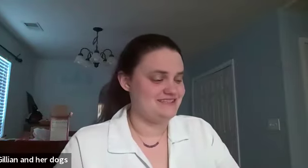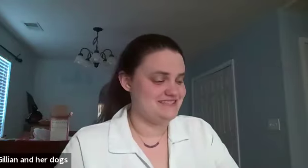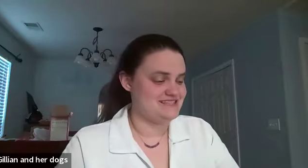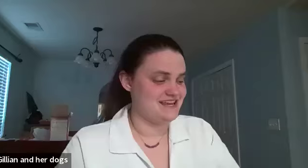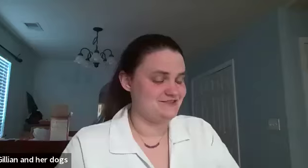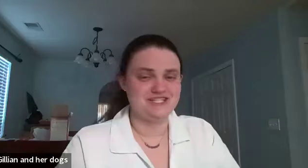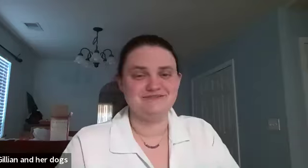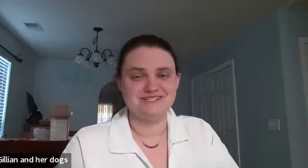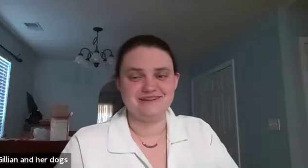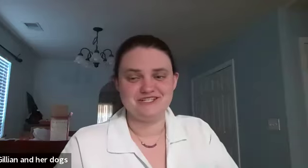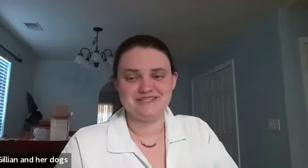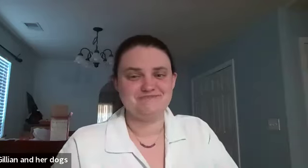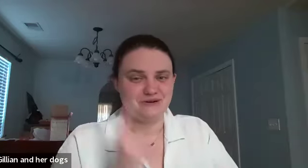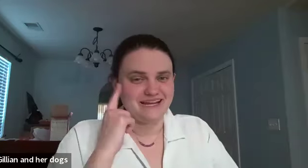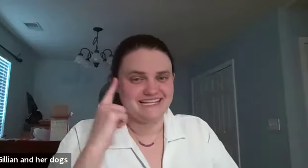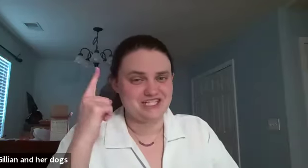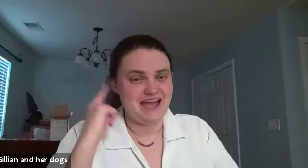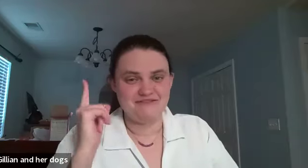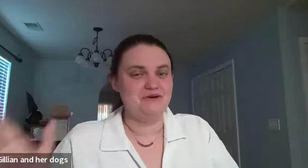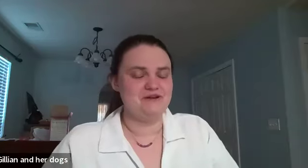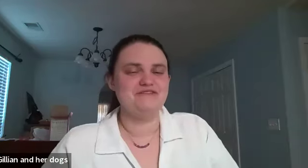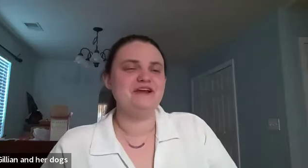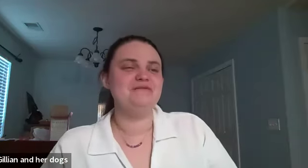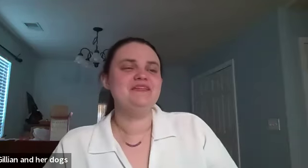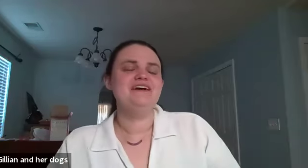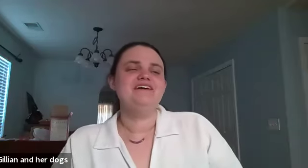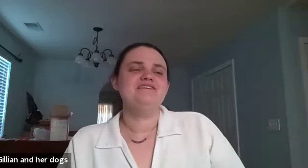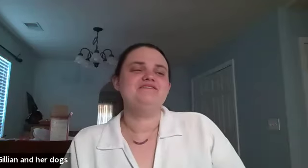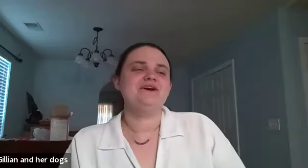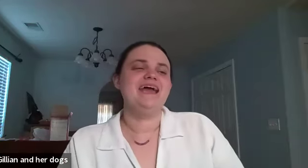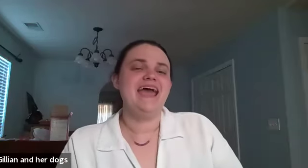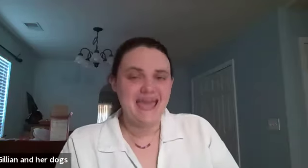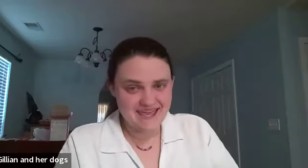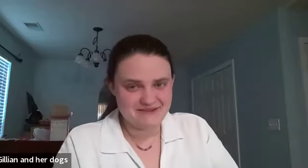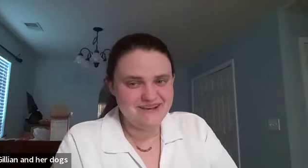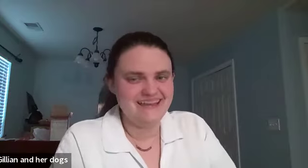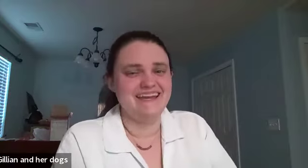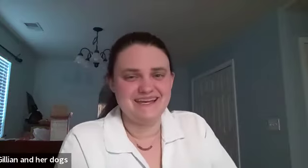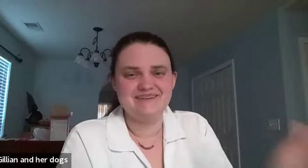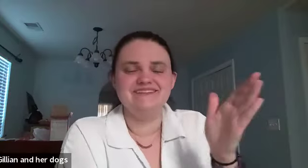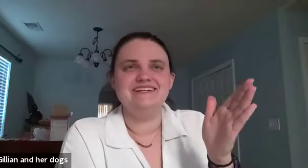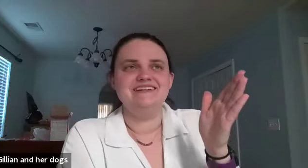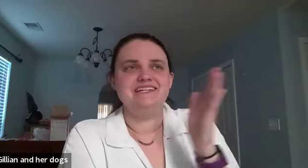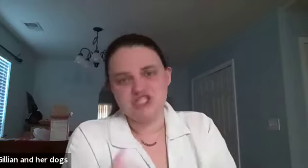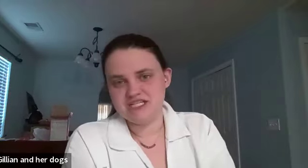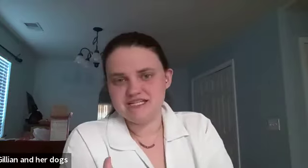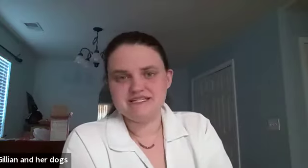that's designated for just different sandwiches. Brain is just having a moment over here. For ham, ham and